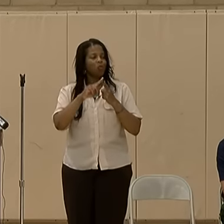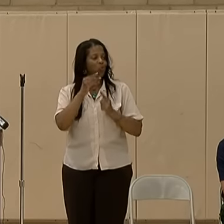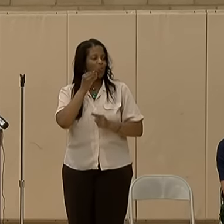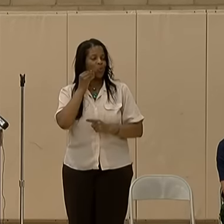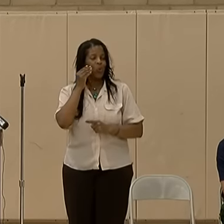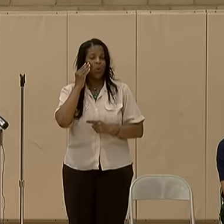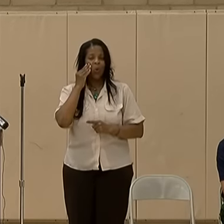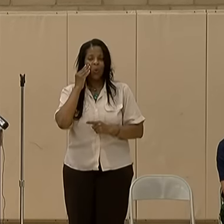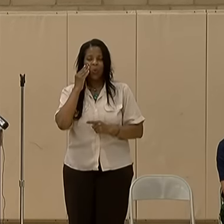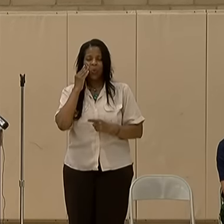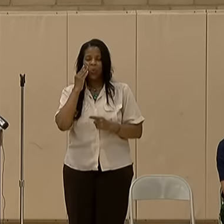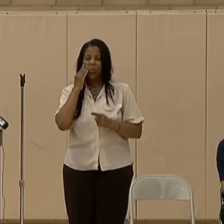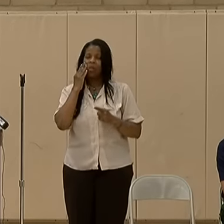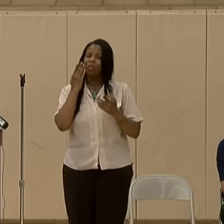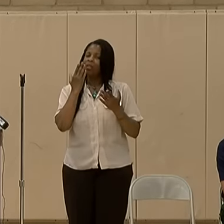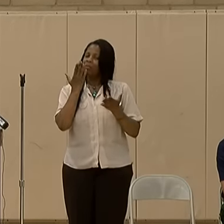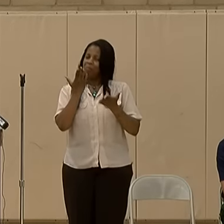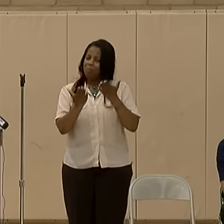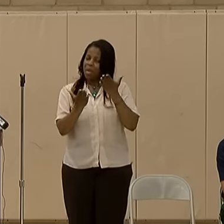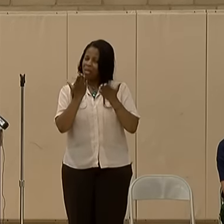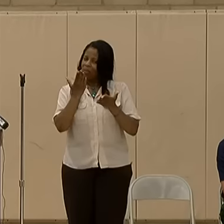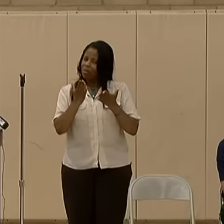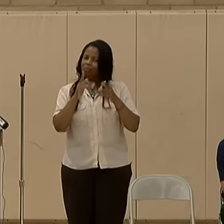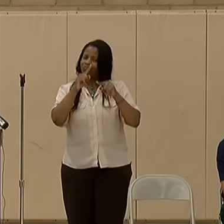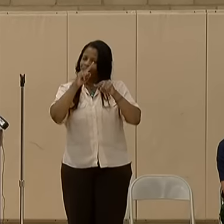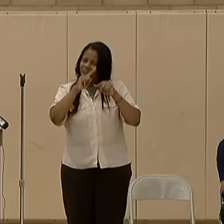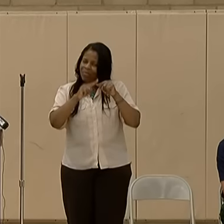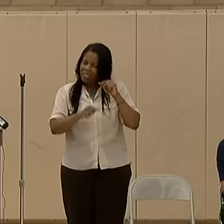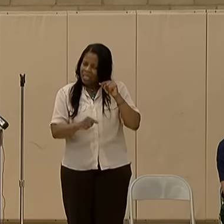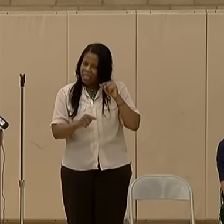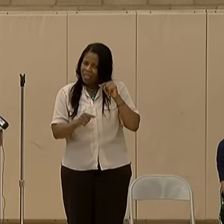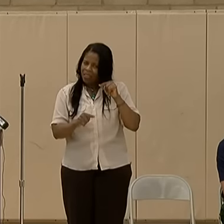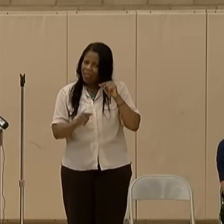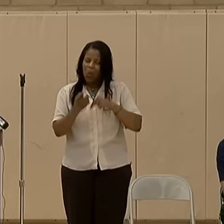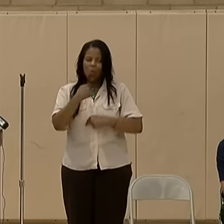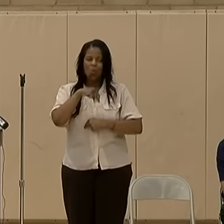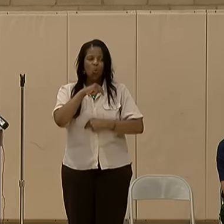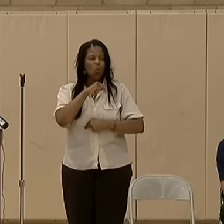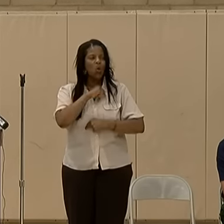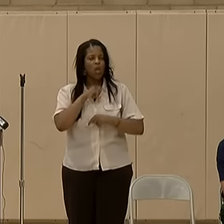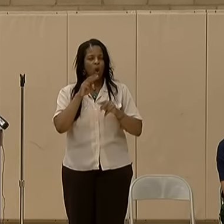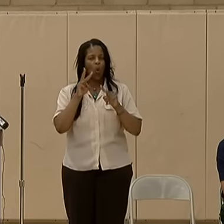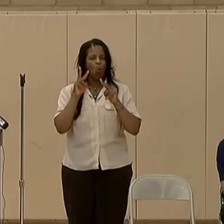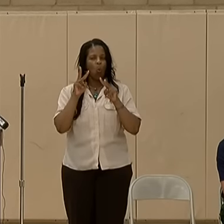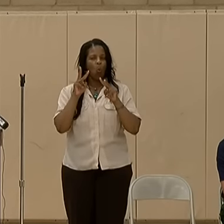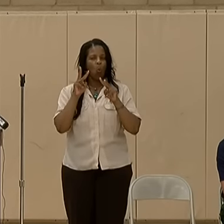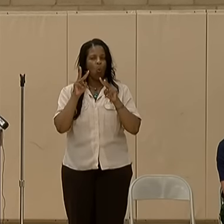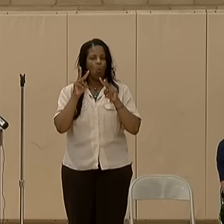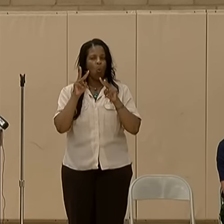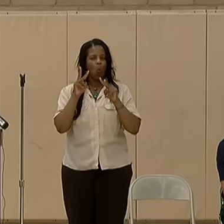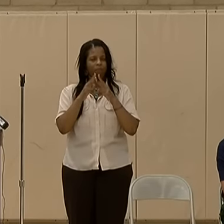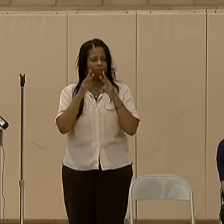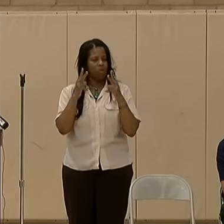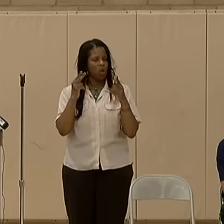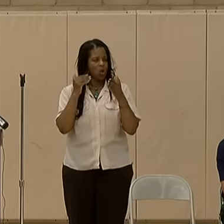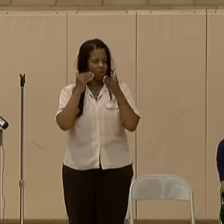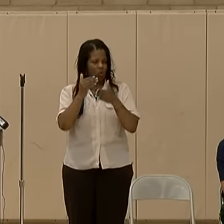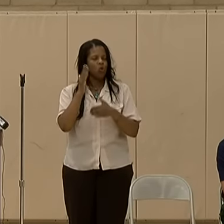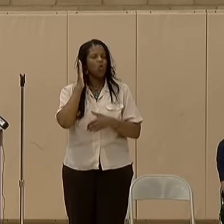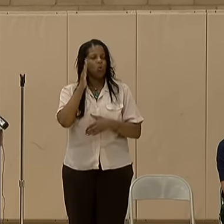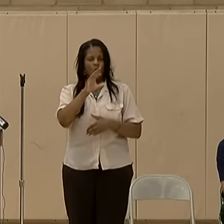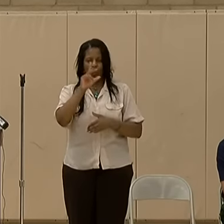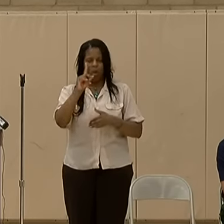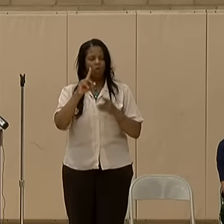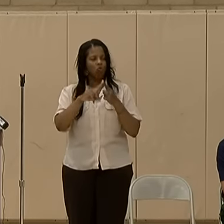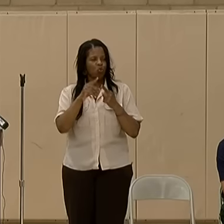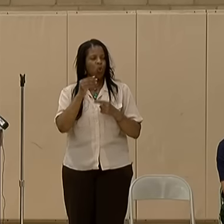home, all those elements might not have been taken care of. So we're watching it very closely, and we will get you back in homes as